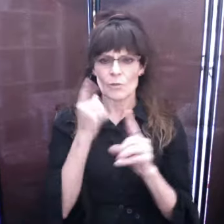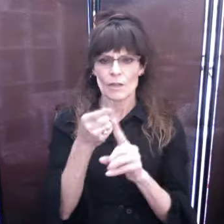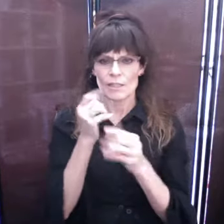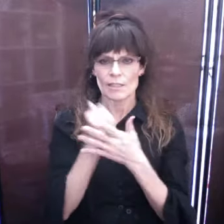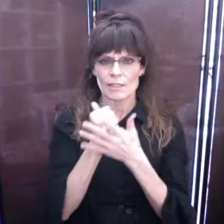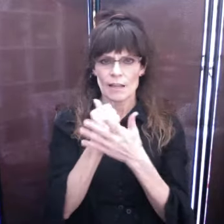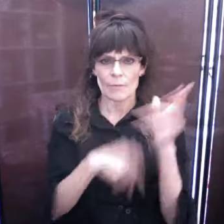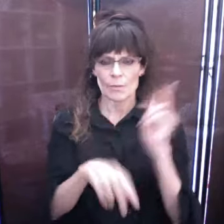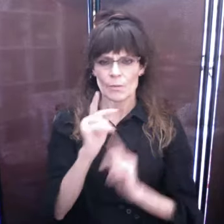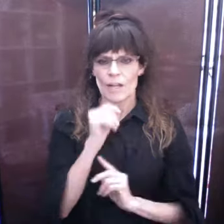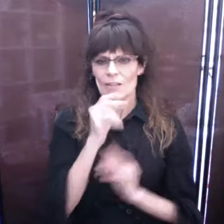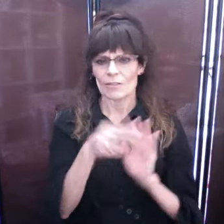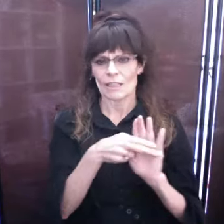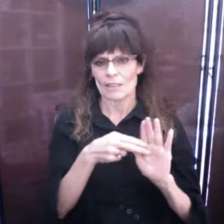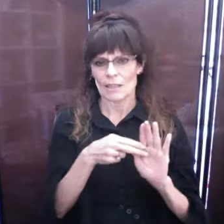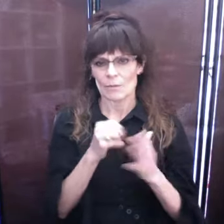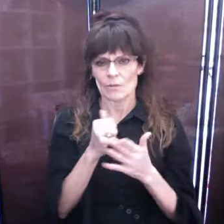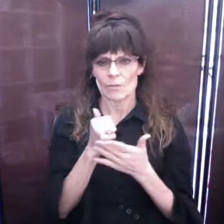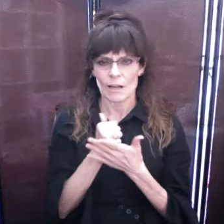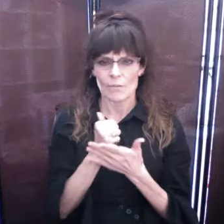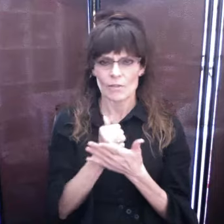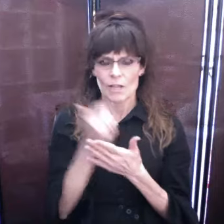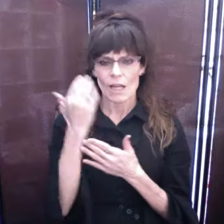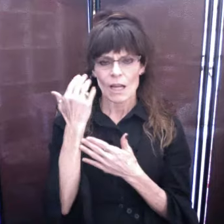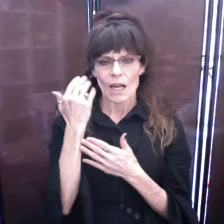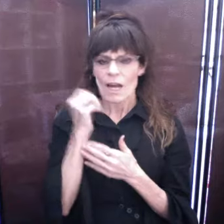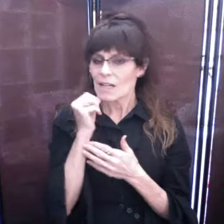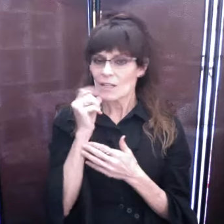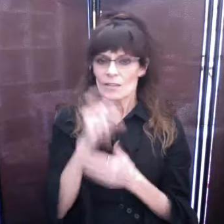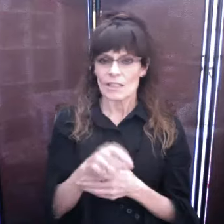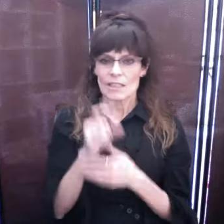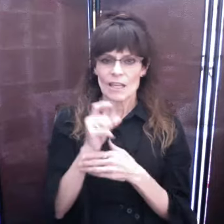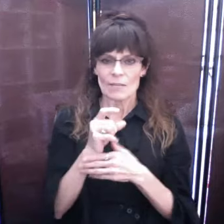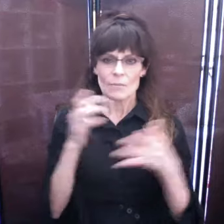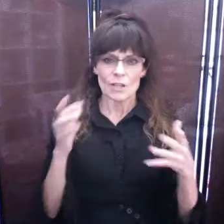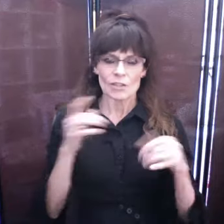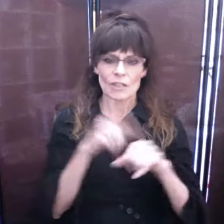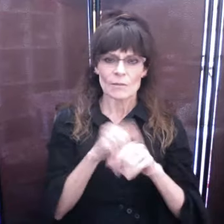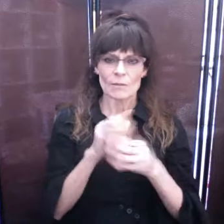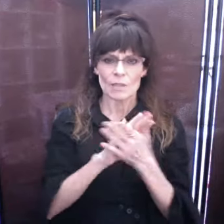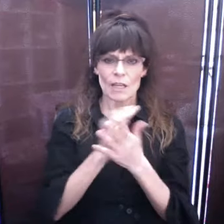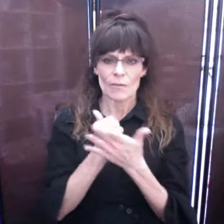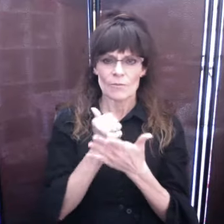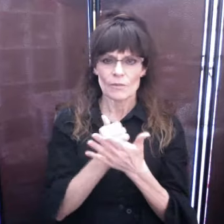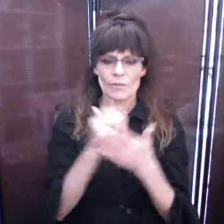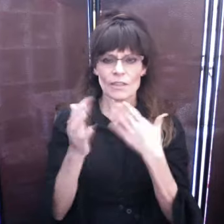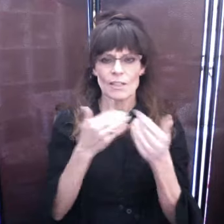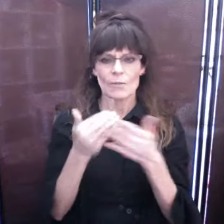need a label to be helpful. I don't even particularly think you need that much time to be helpful. So anyway, I'm going to back into a couple